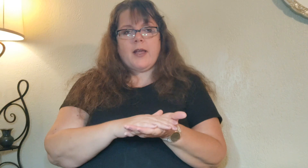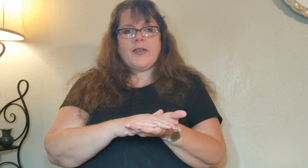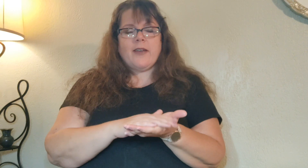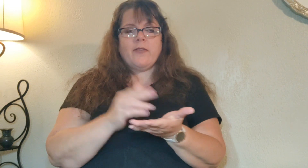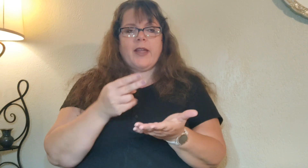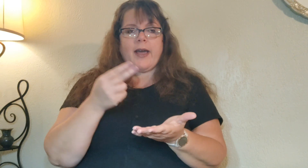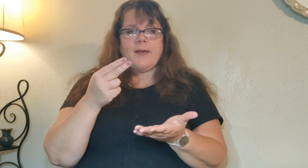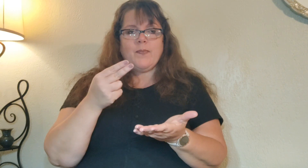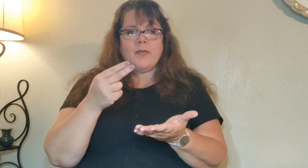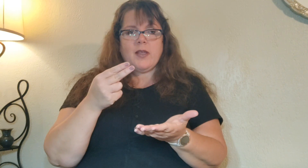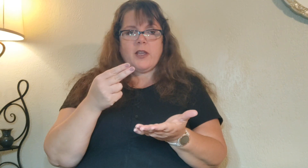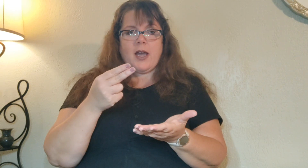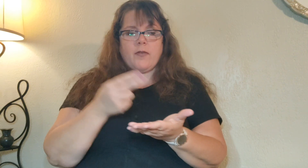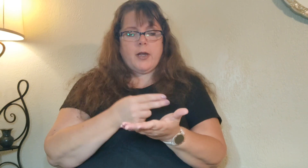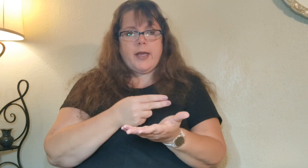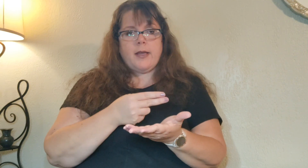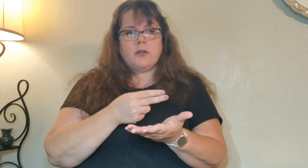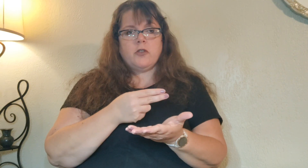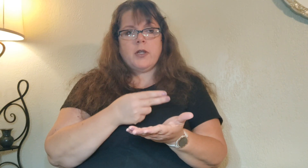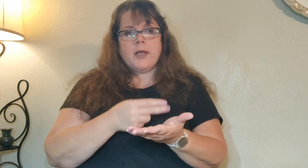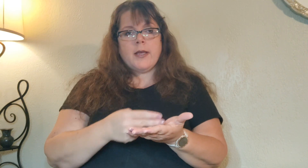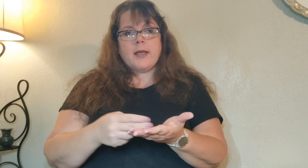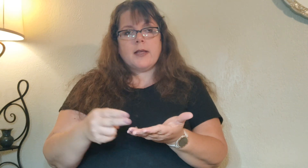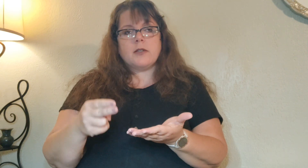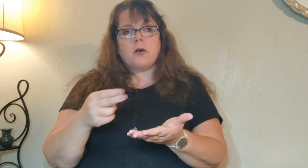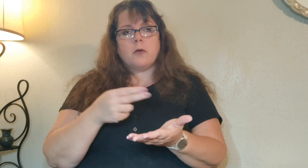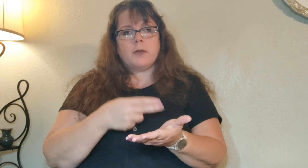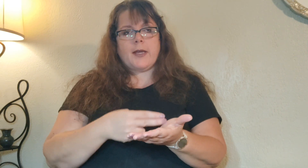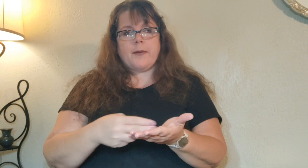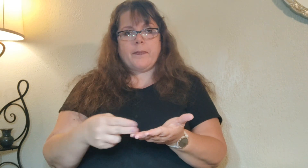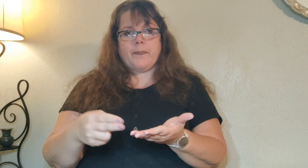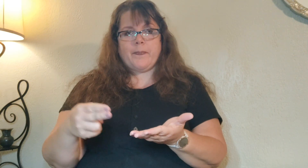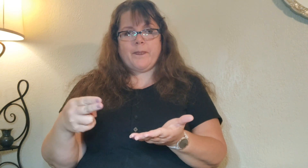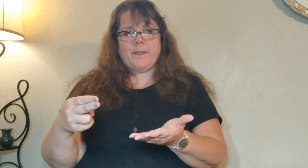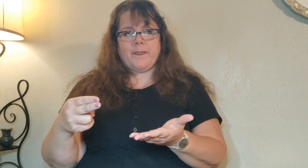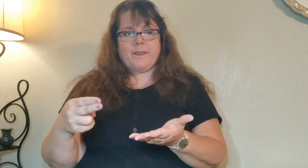left hand flat, and you have your H, is holy.